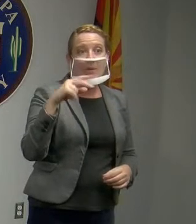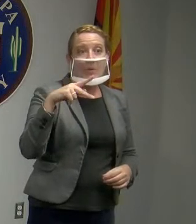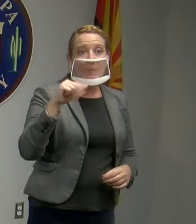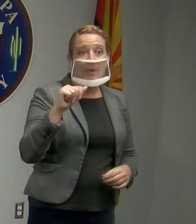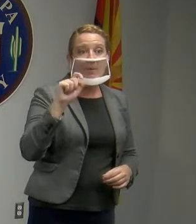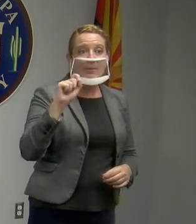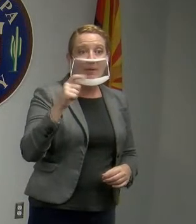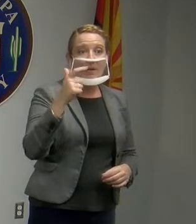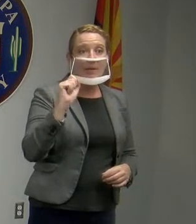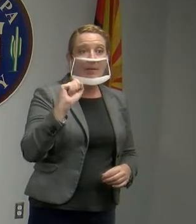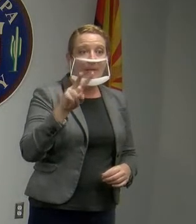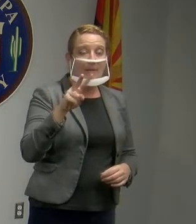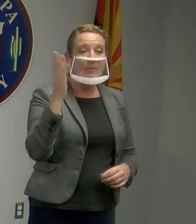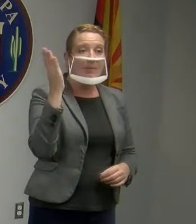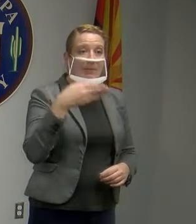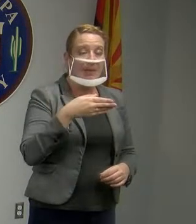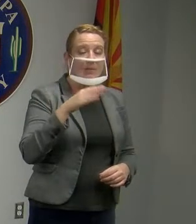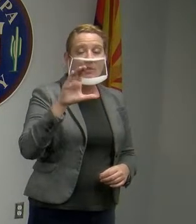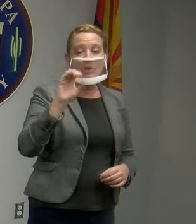maricopa.gov/COVID rent help.